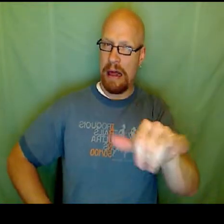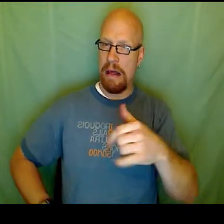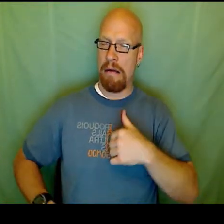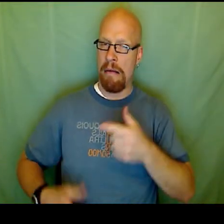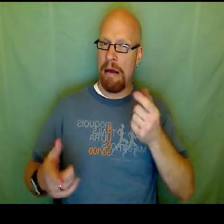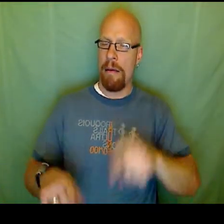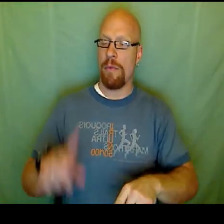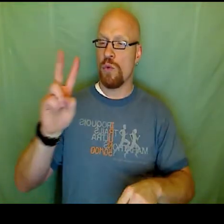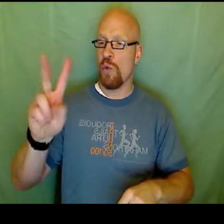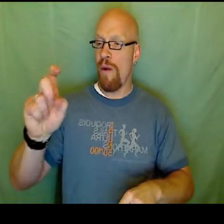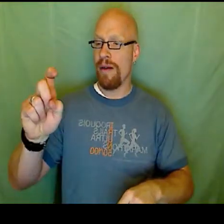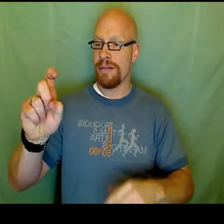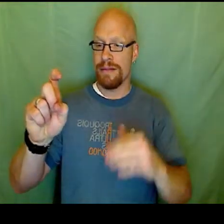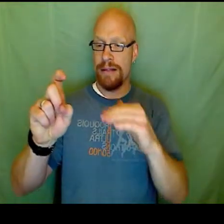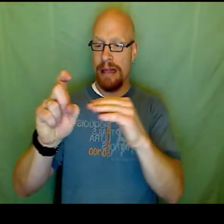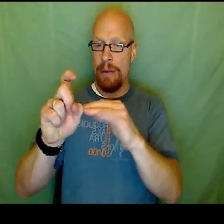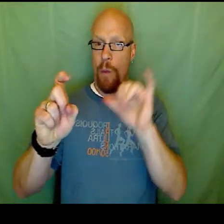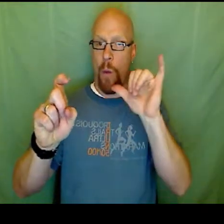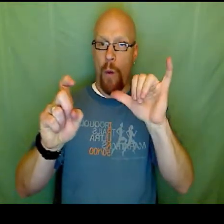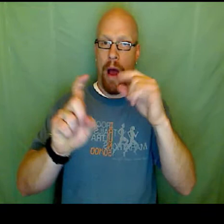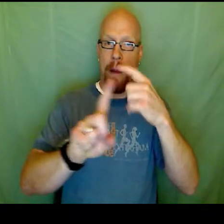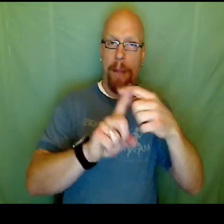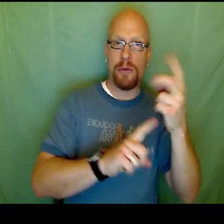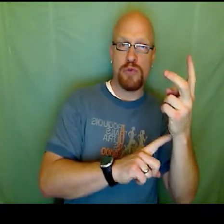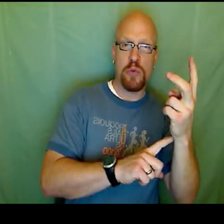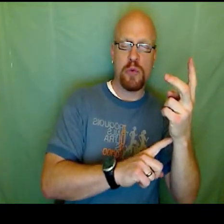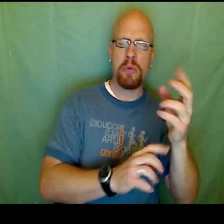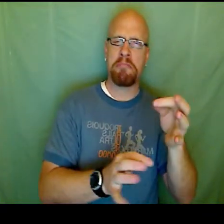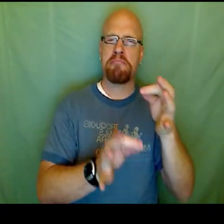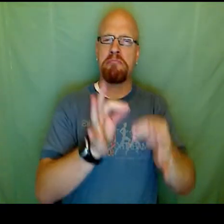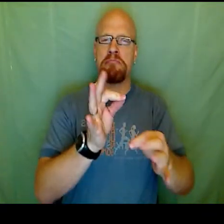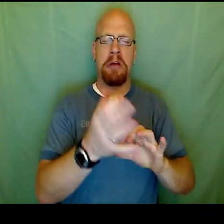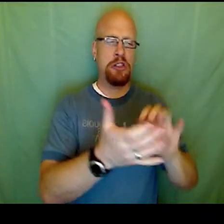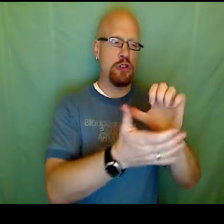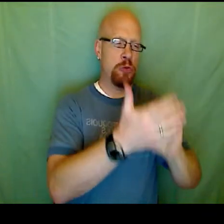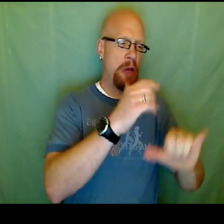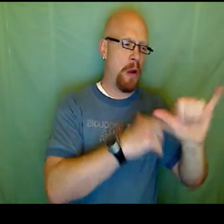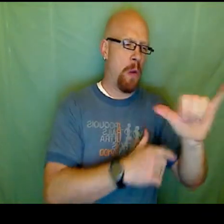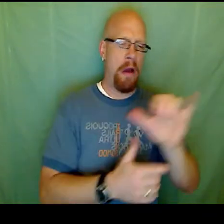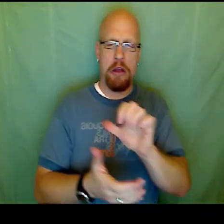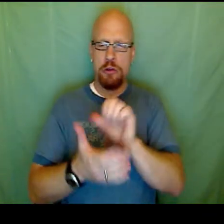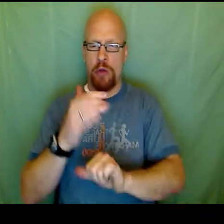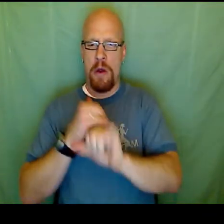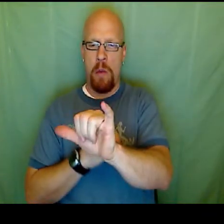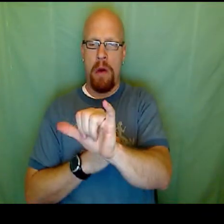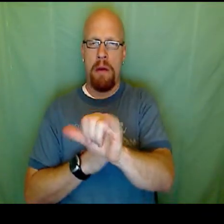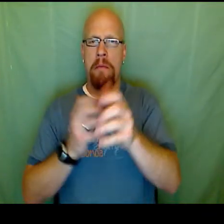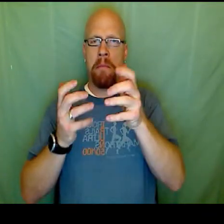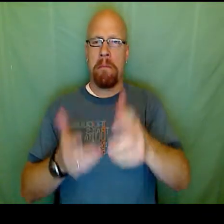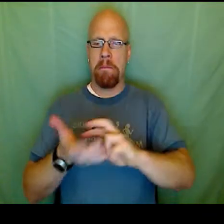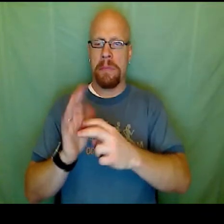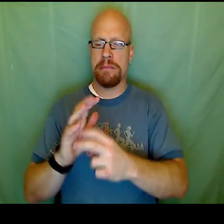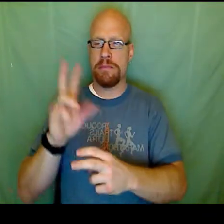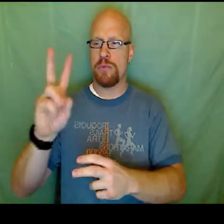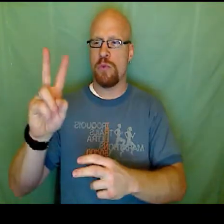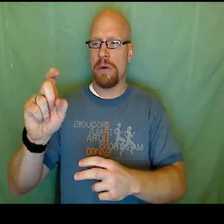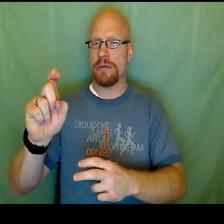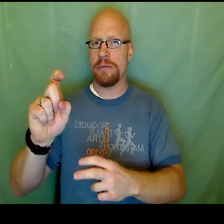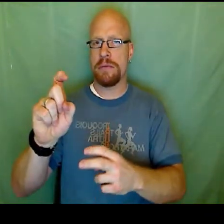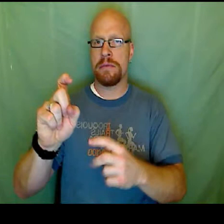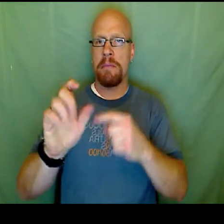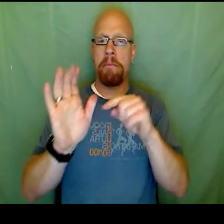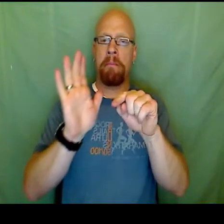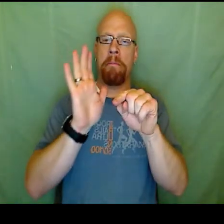Now we can see now we have them both in standard form. With the first equation, 2x equals y plus 2,